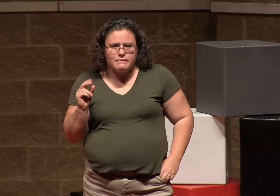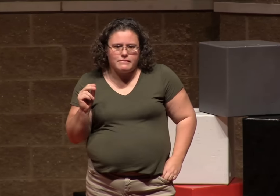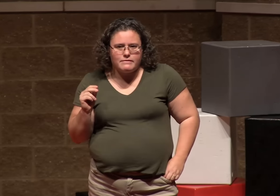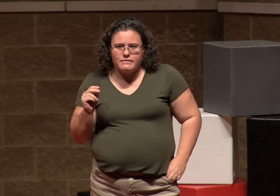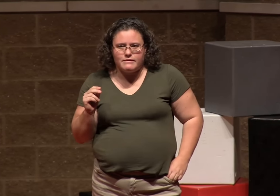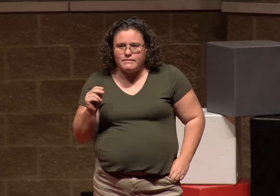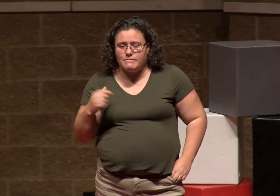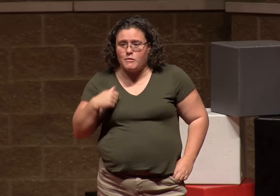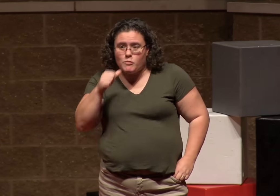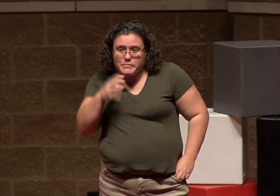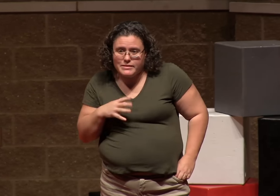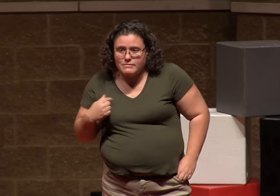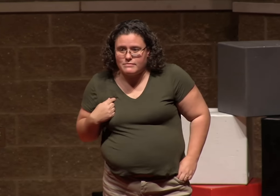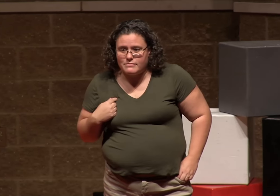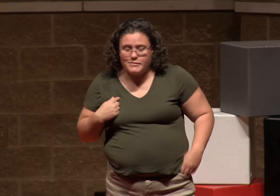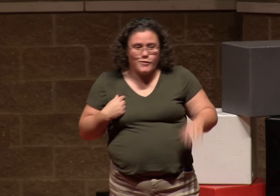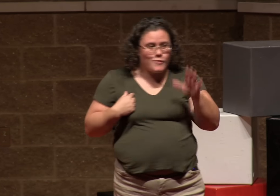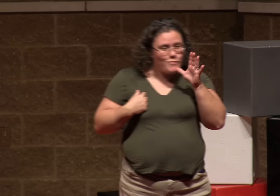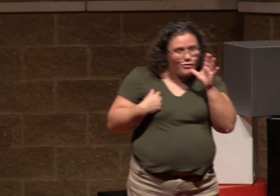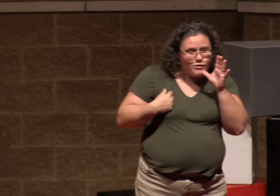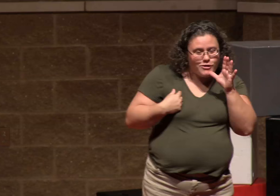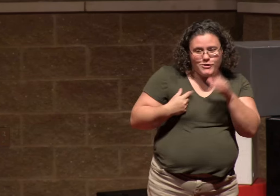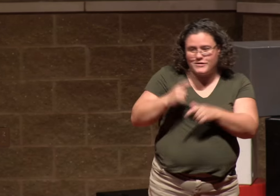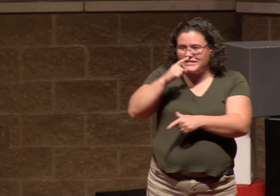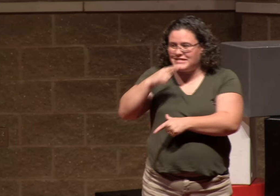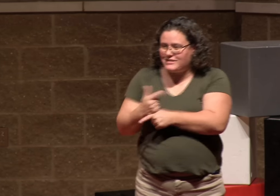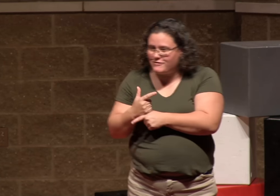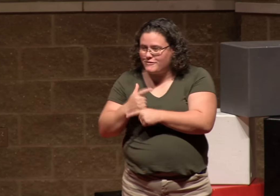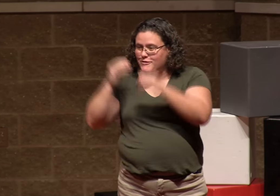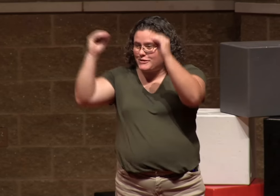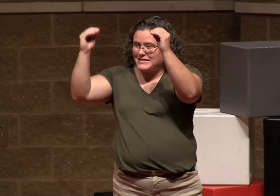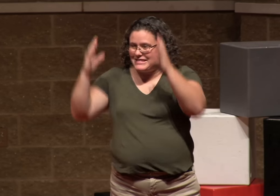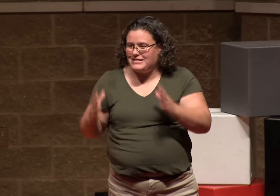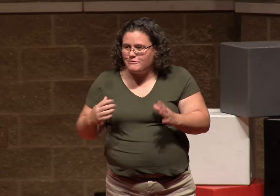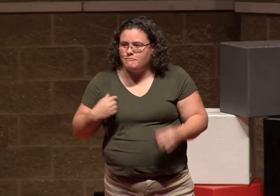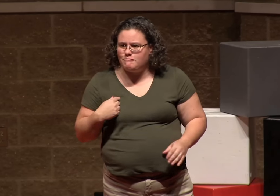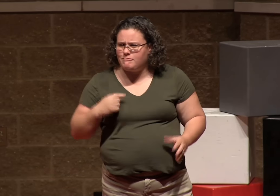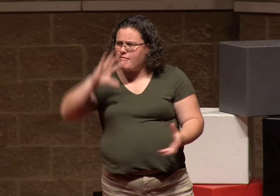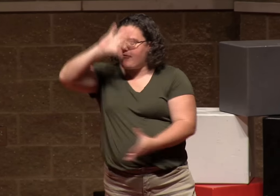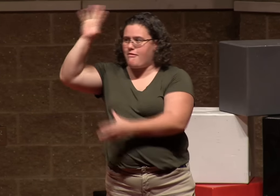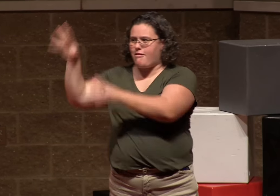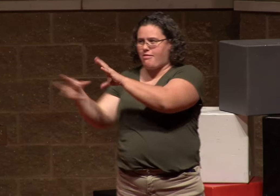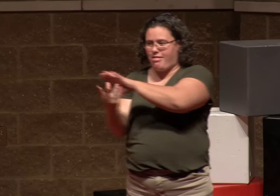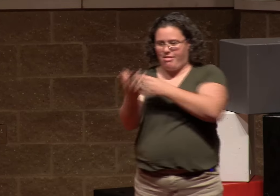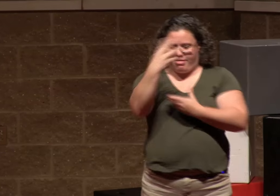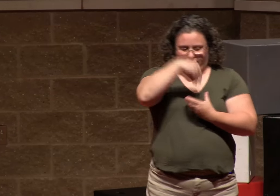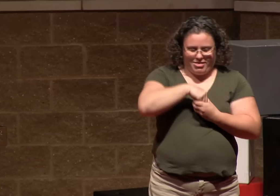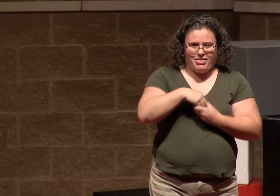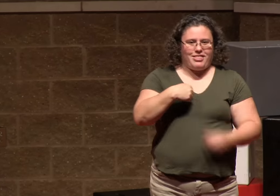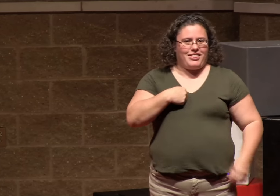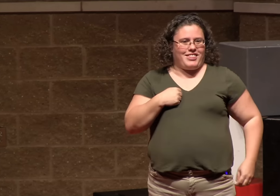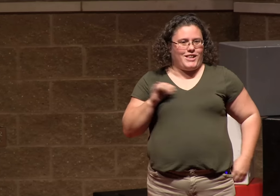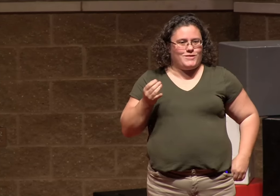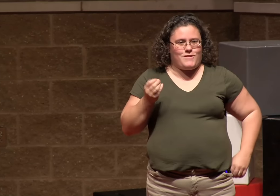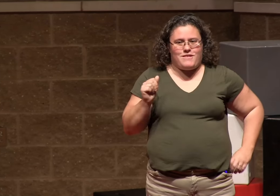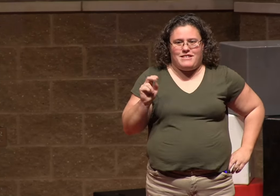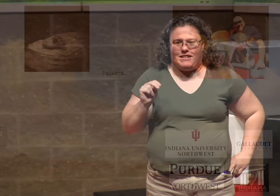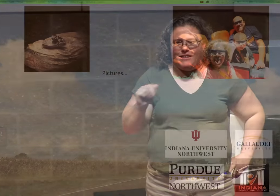I, I'm a woman, I'm not only just deaf, but I'm a sister, and I'm a teacher, all of that makes me